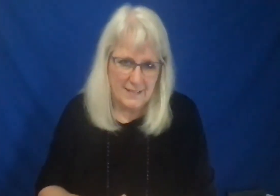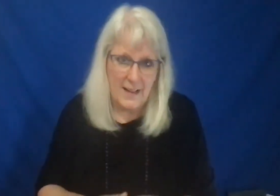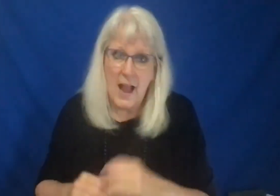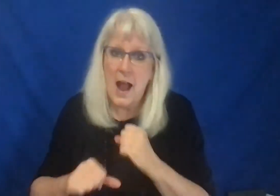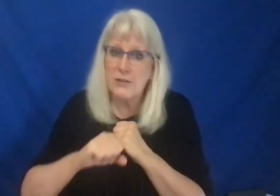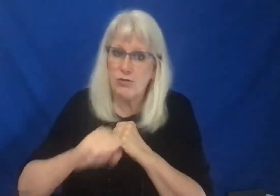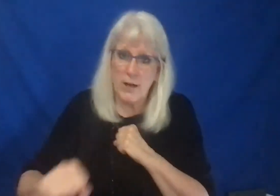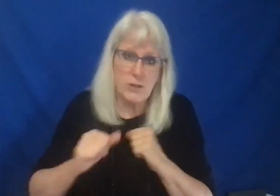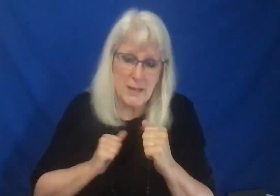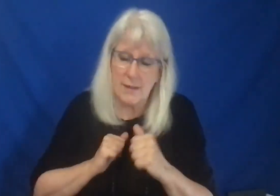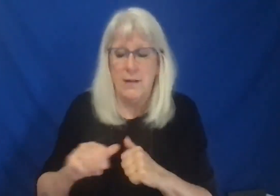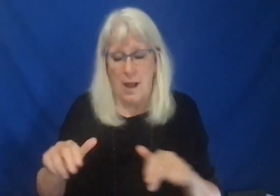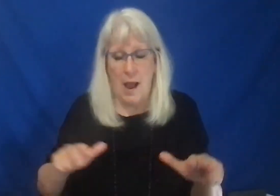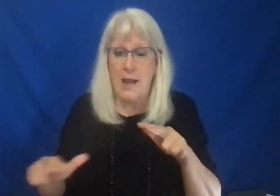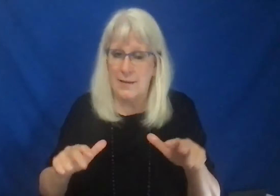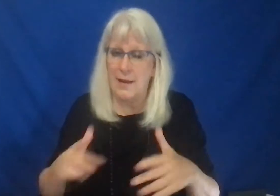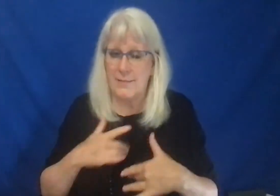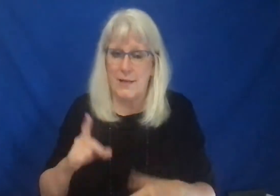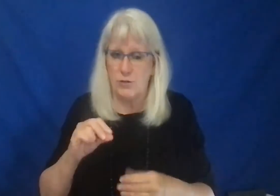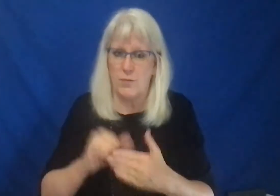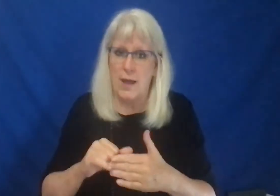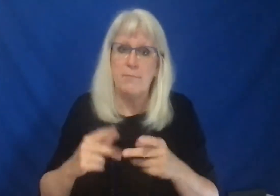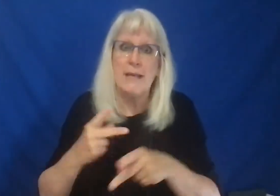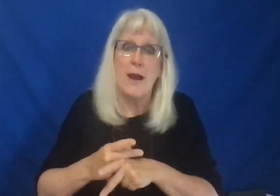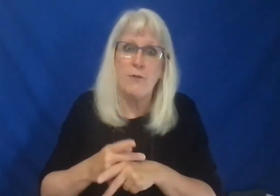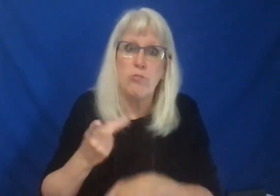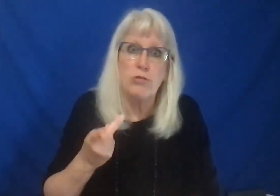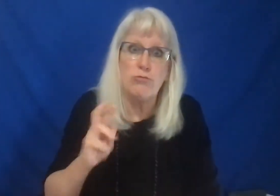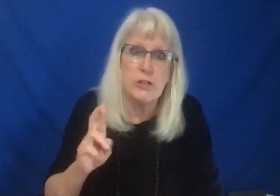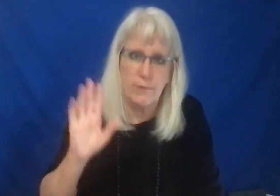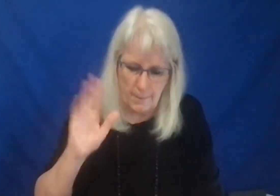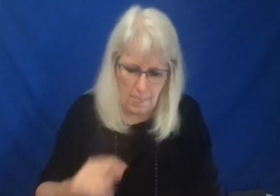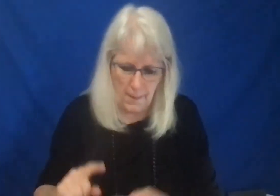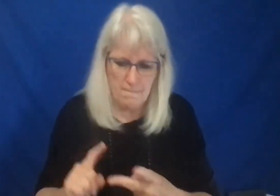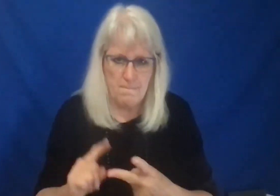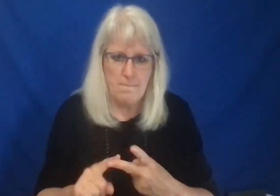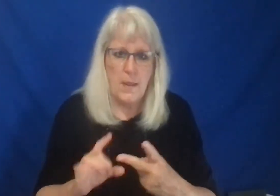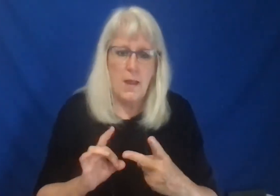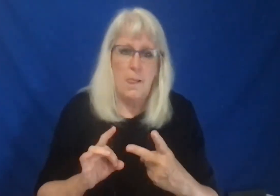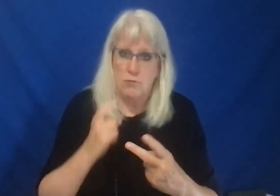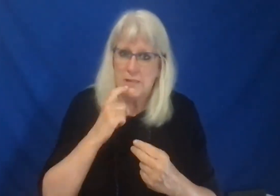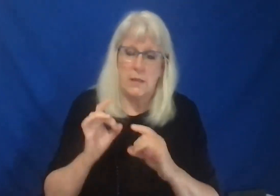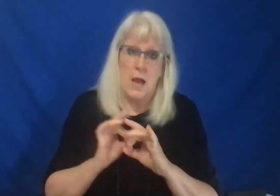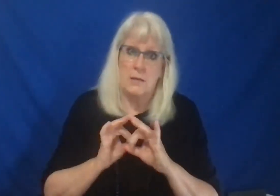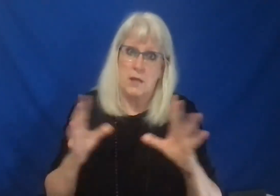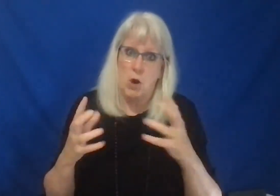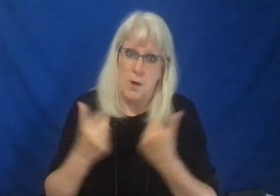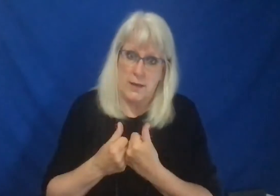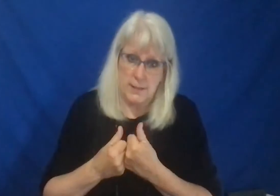And so that's that. I had a catastrophic accident recently, and I was in the Democratic Republic of